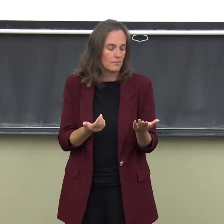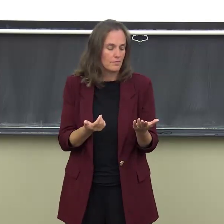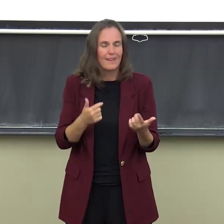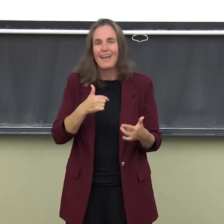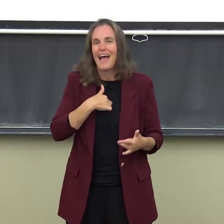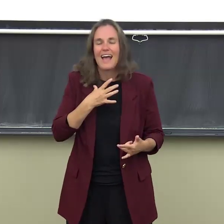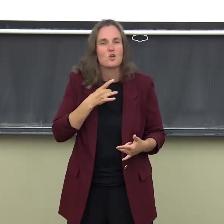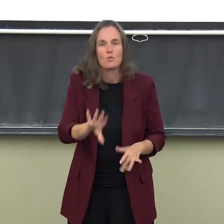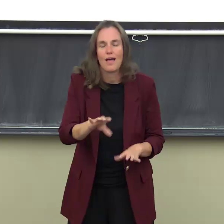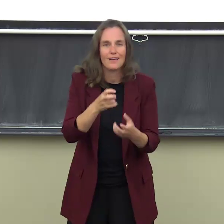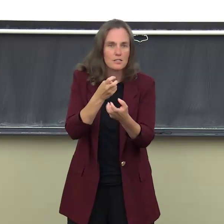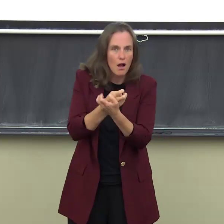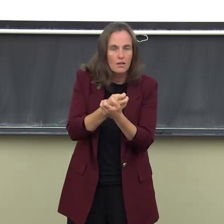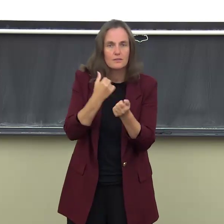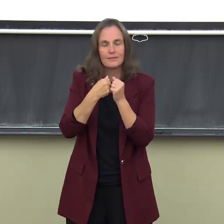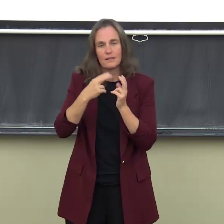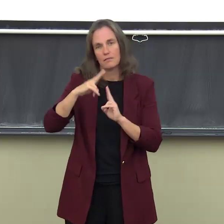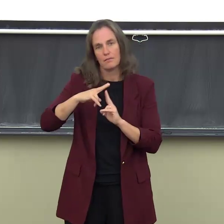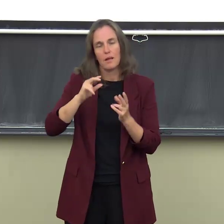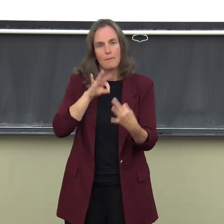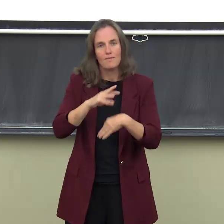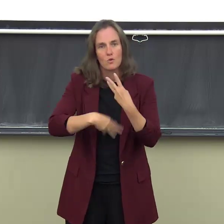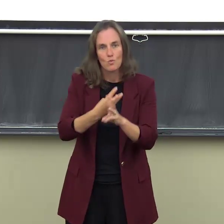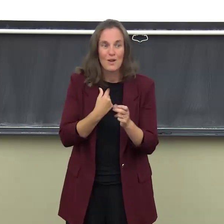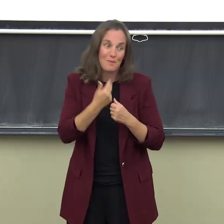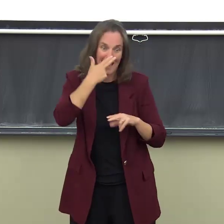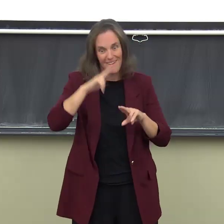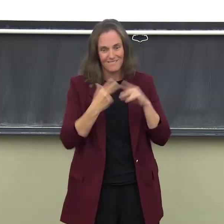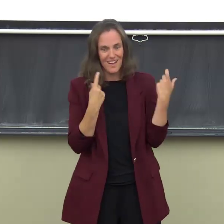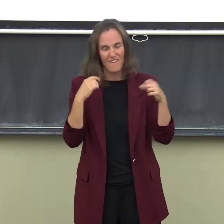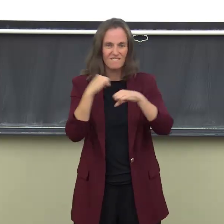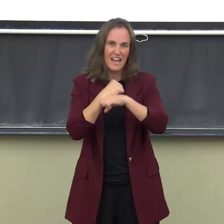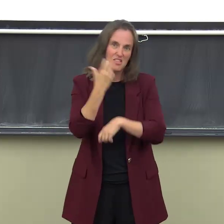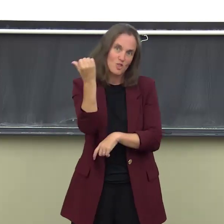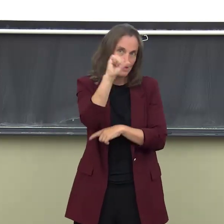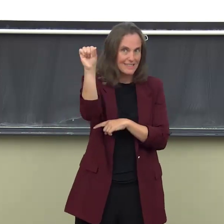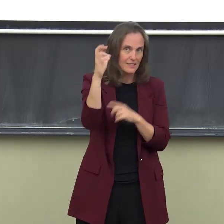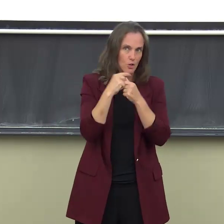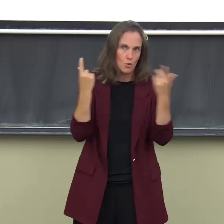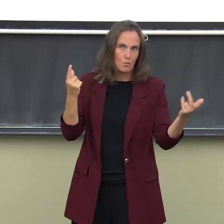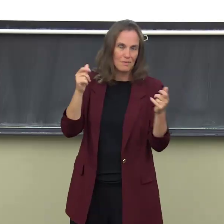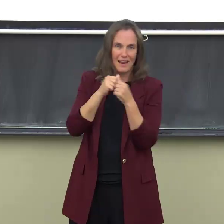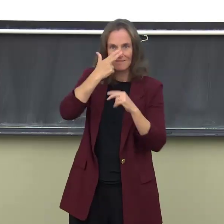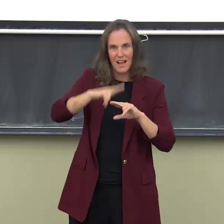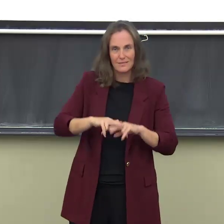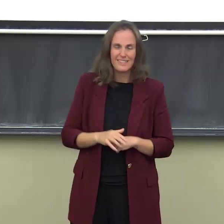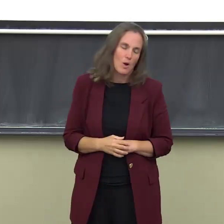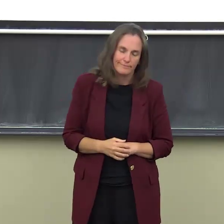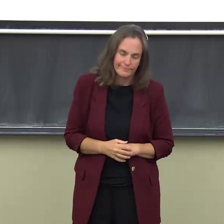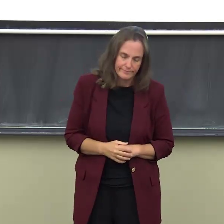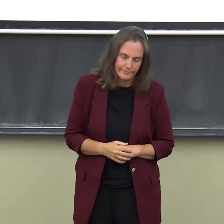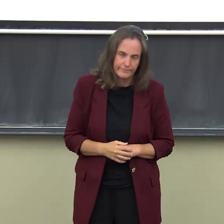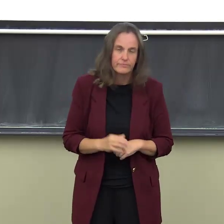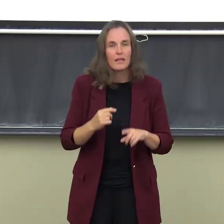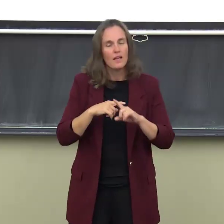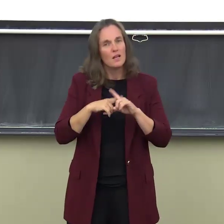like toxic utopian, like, oh, we're all going to have fun fighting the resistance will be a blast. Like, I don't think that's it either. But there